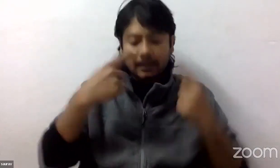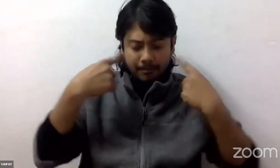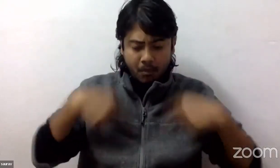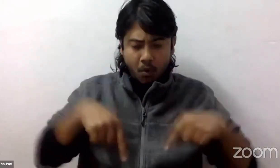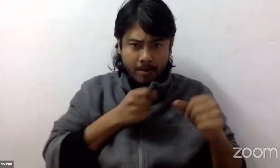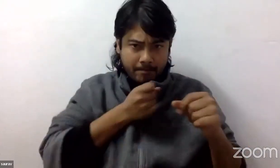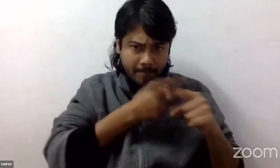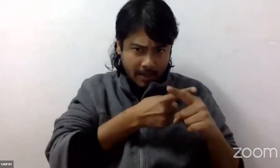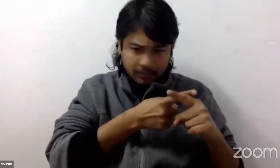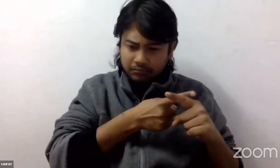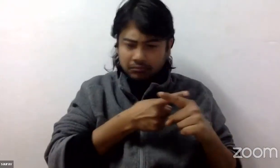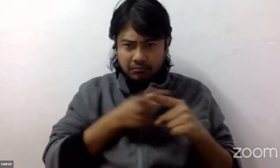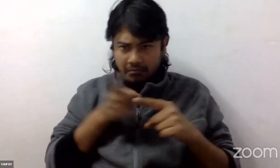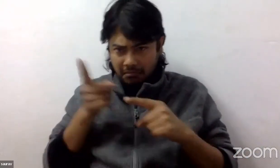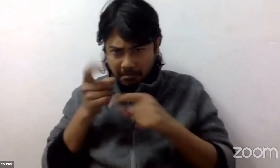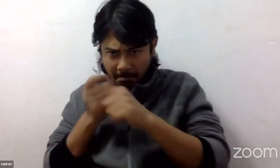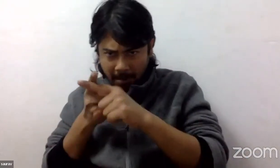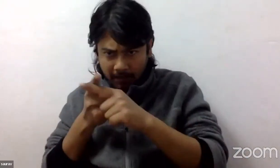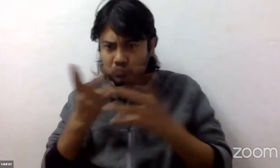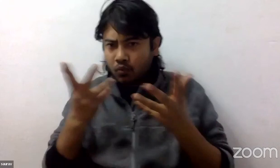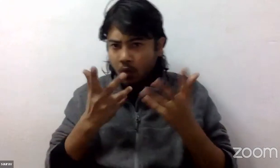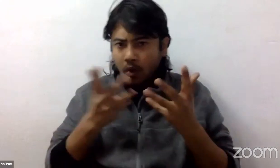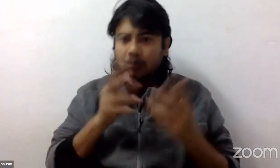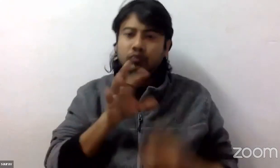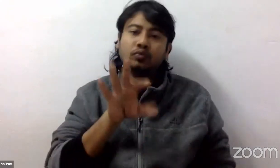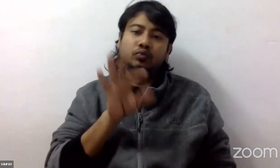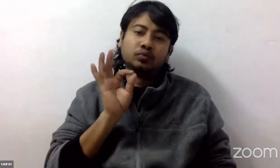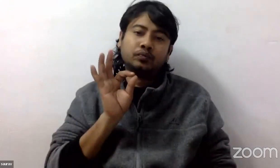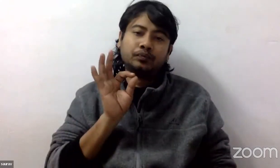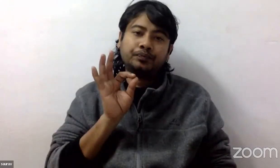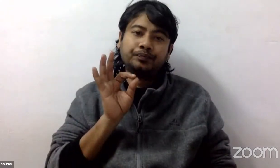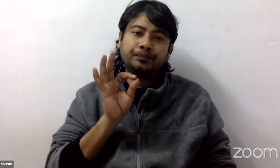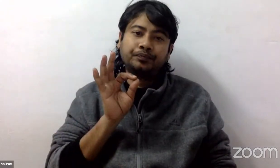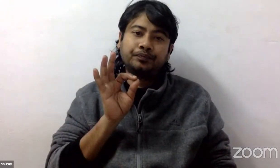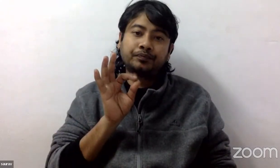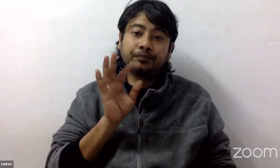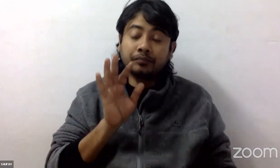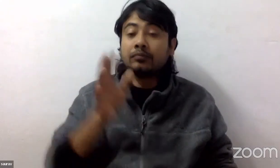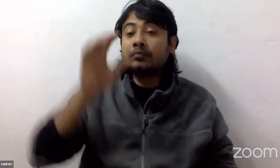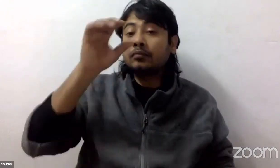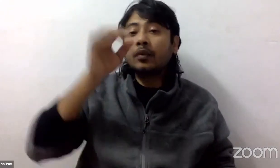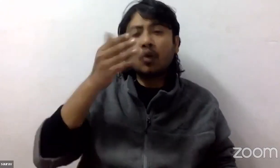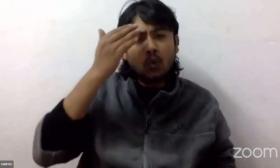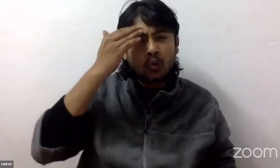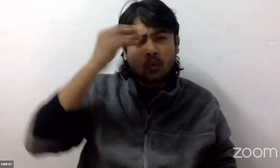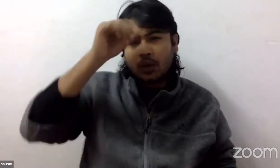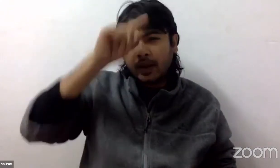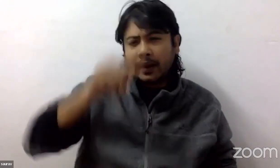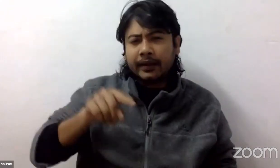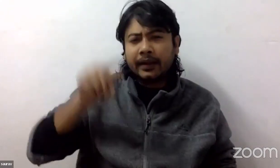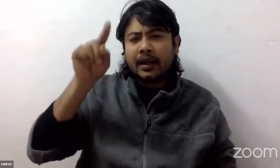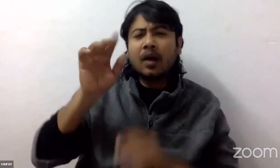Now we must understand that even Ayurveda it also recommends that we should fast once in 15